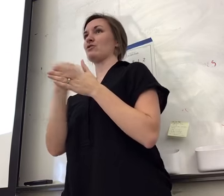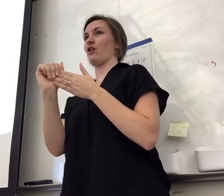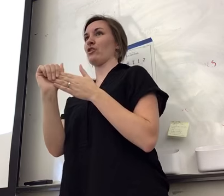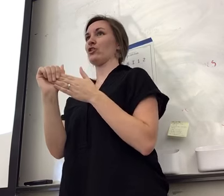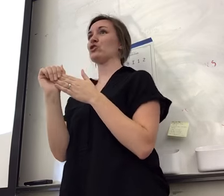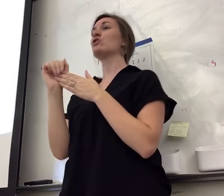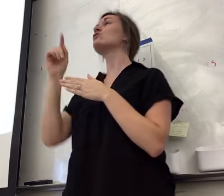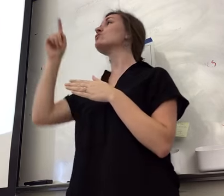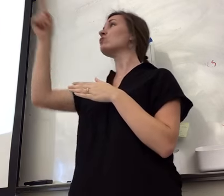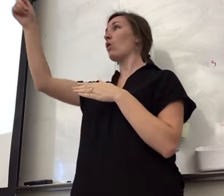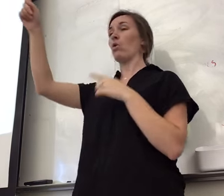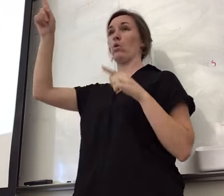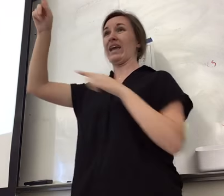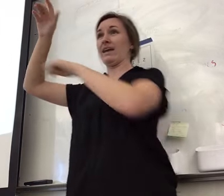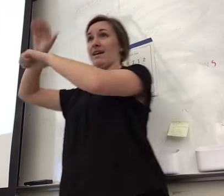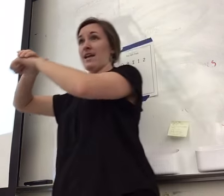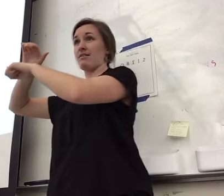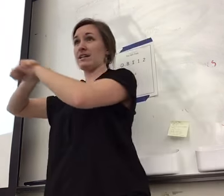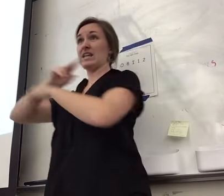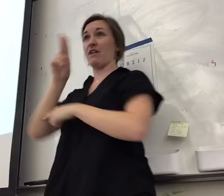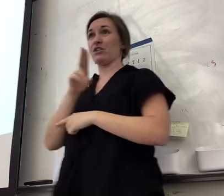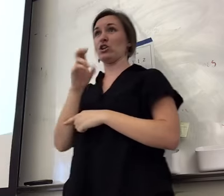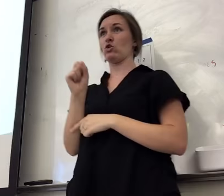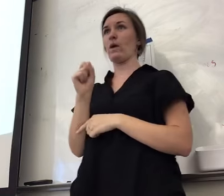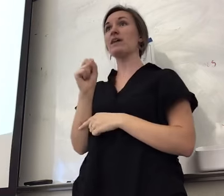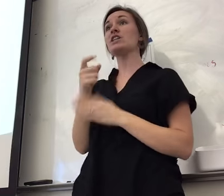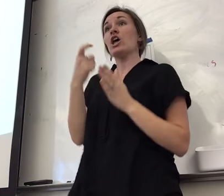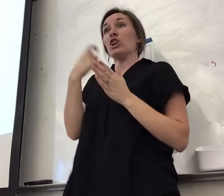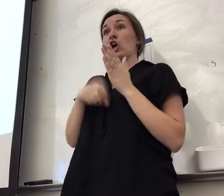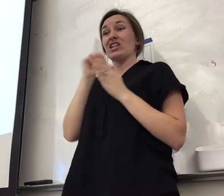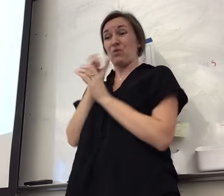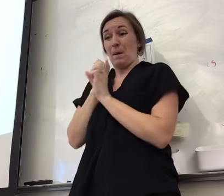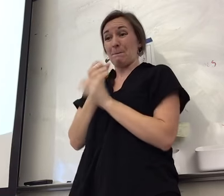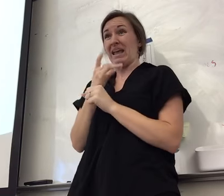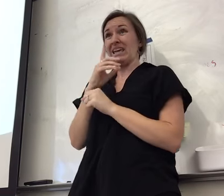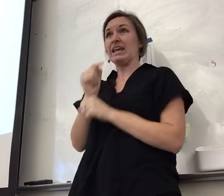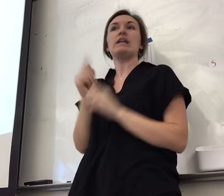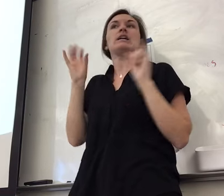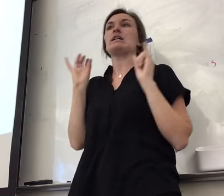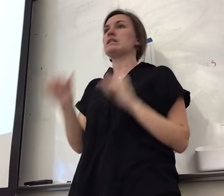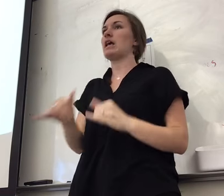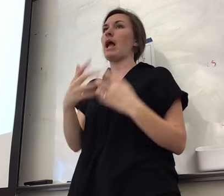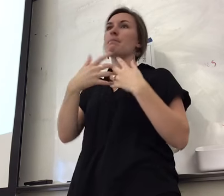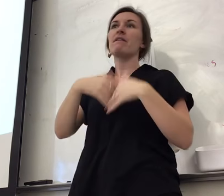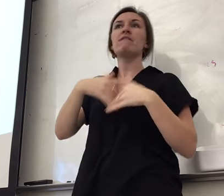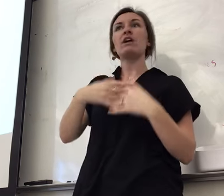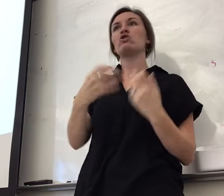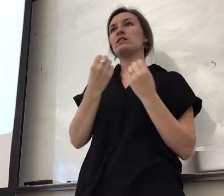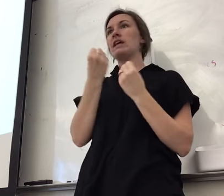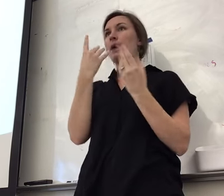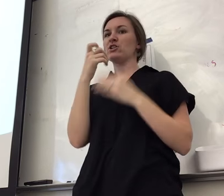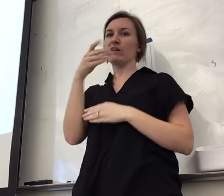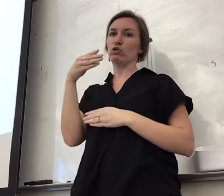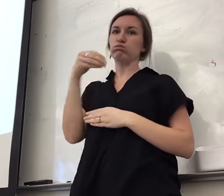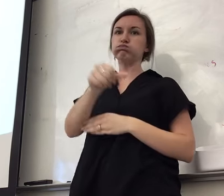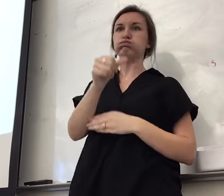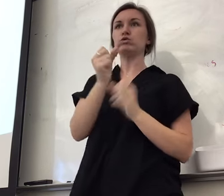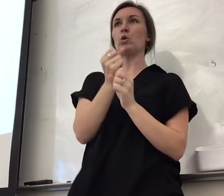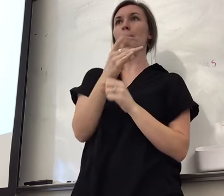same exact amount of money to create. Same labor costs, same factory costs, $10 each way. Now, in the United States, we would